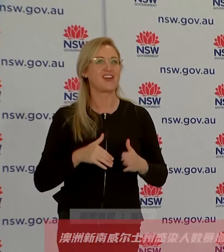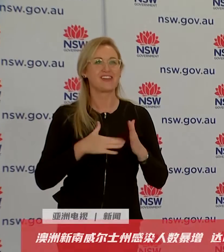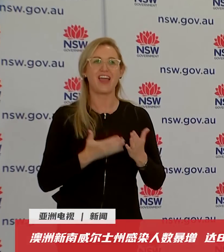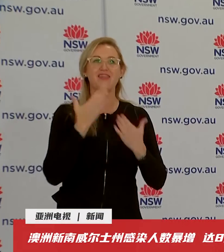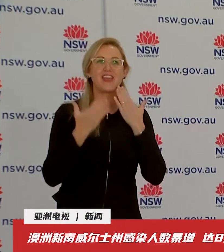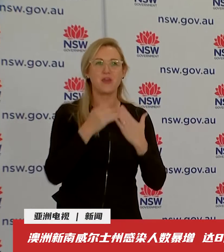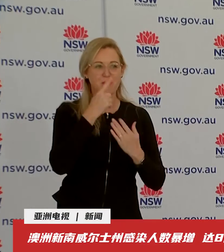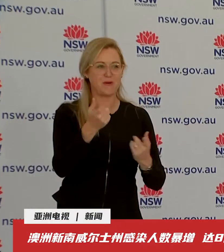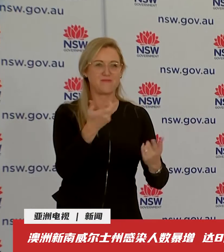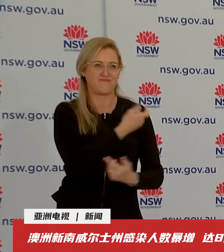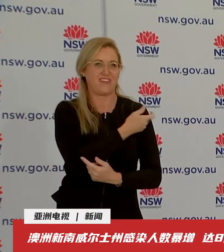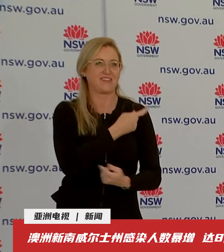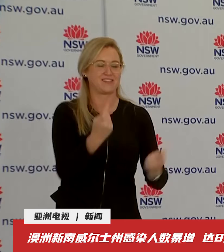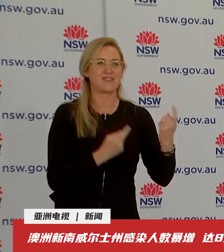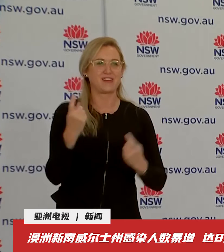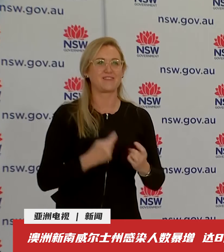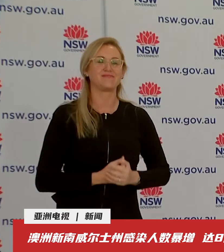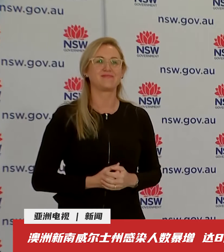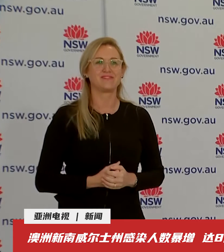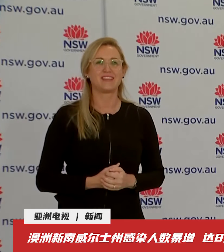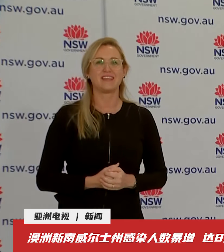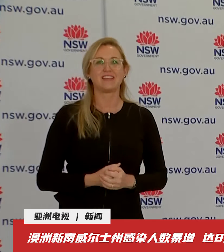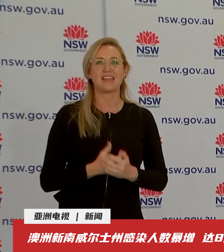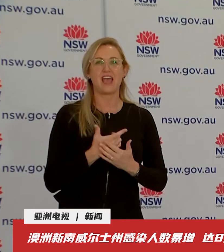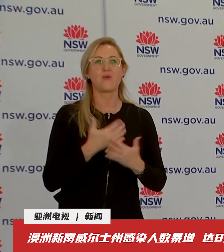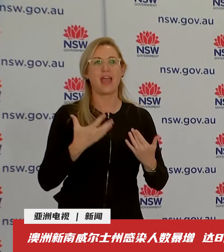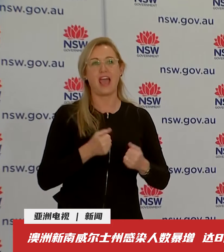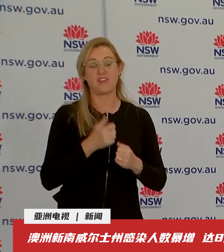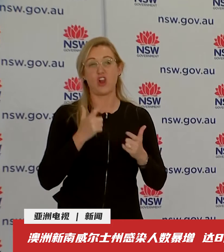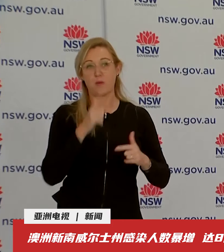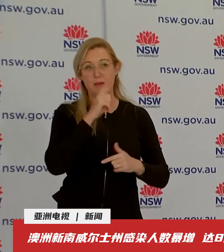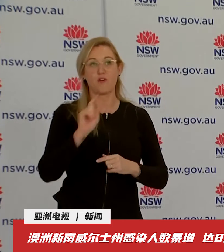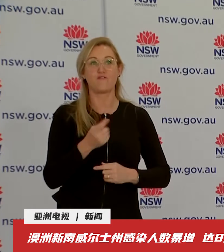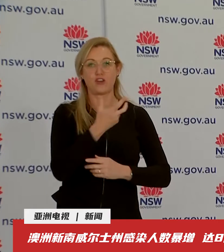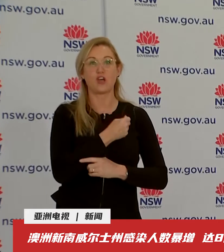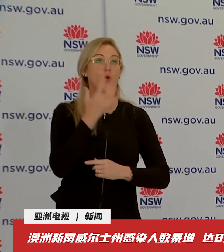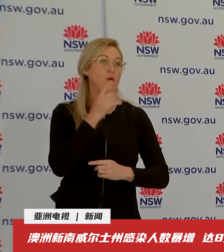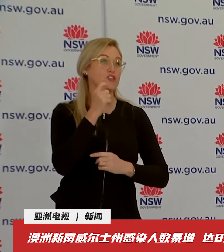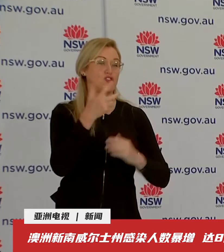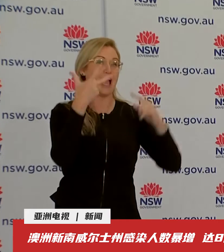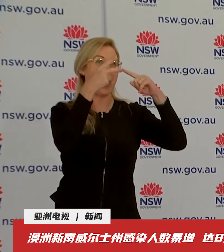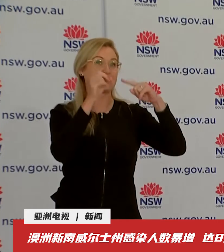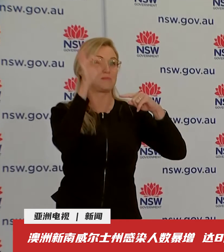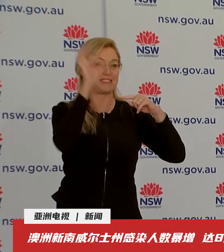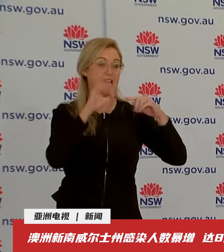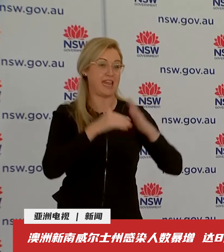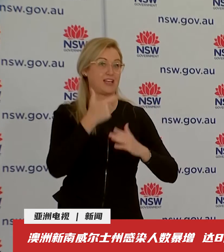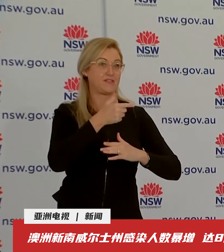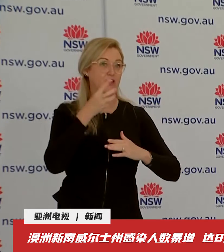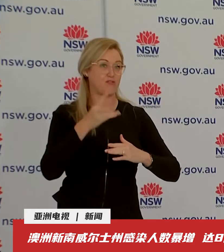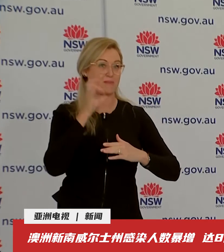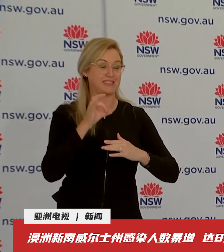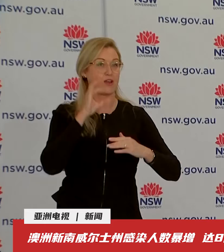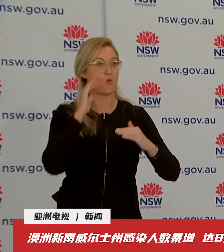vaccinated. And we have 73% of our population with a first dose. Once we hit 80% first doses, we'll have confidence that we're going to get to the